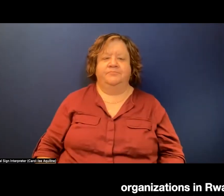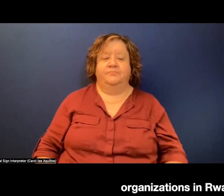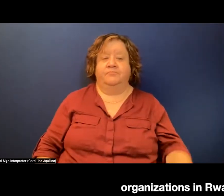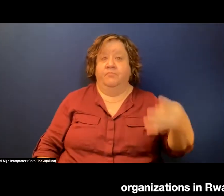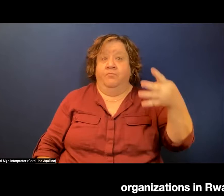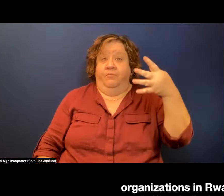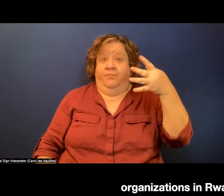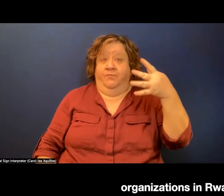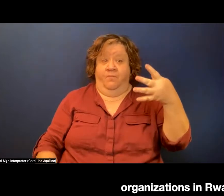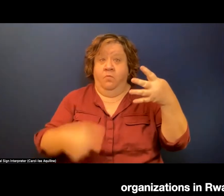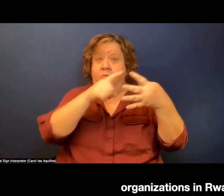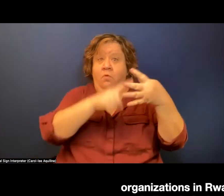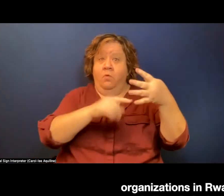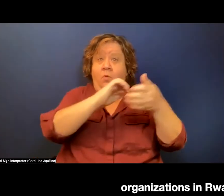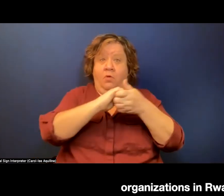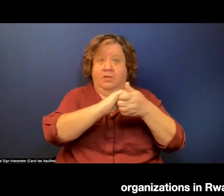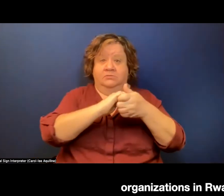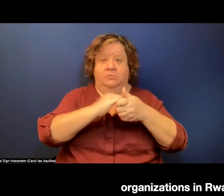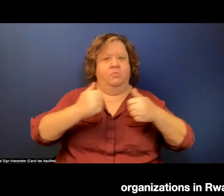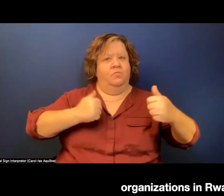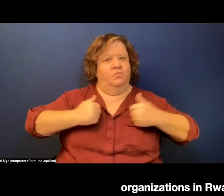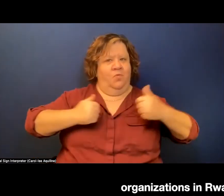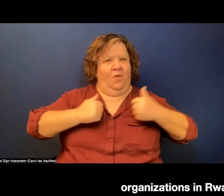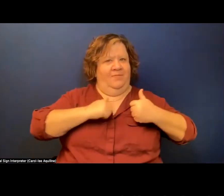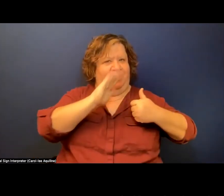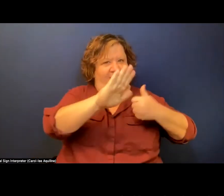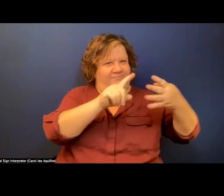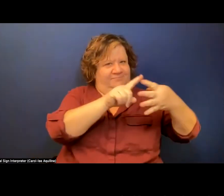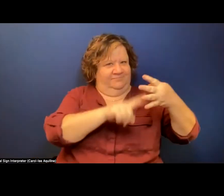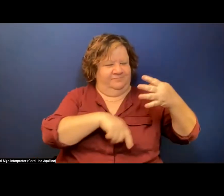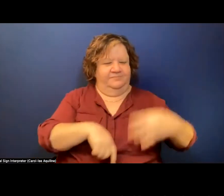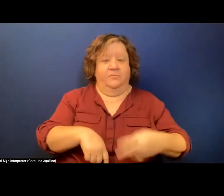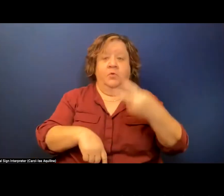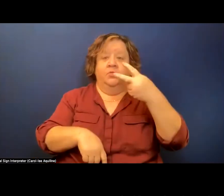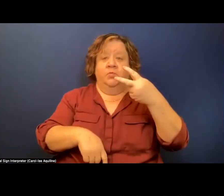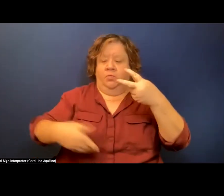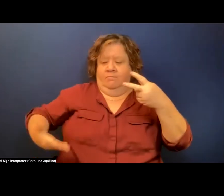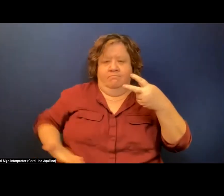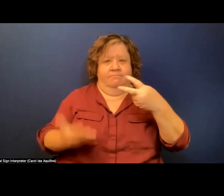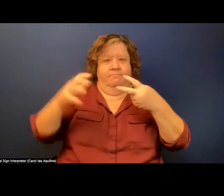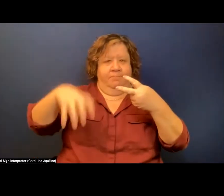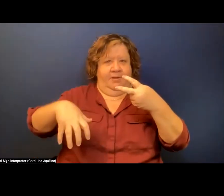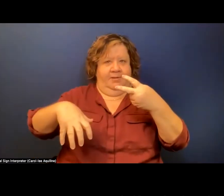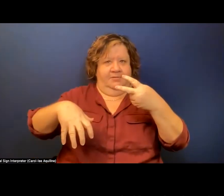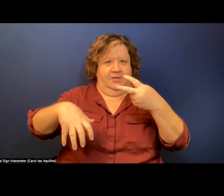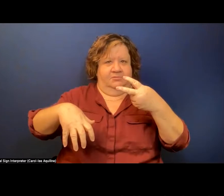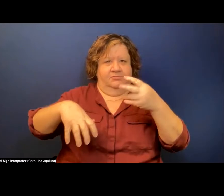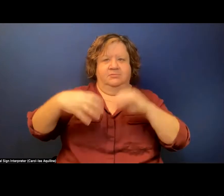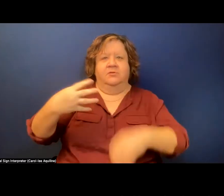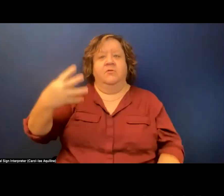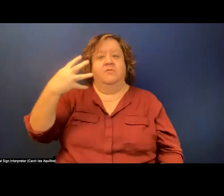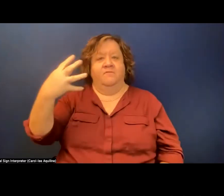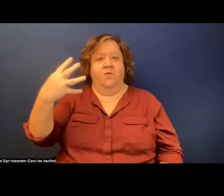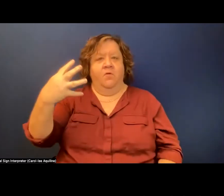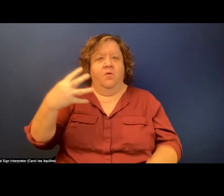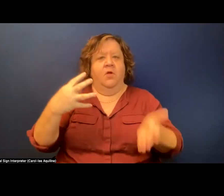Rwanda, 4 organizations in Rwanda, 2 organizations in Bangladesh, 4 organizations in Uganda, 3 in Malawi,